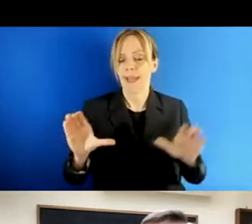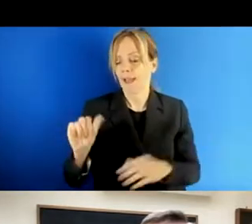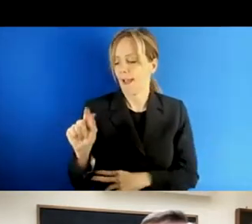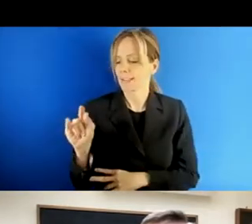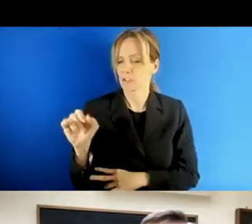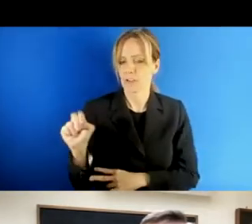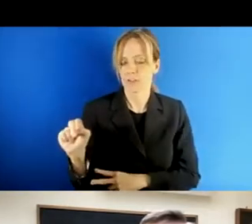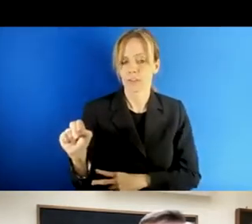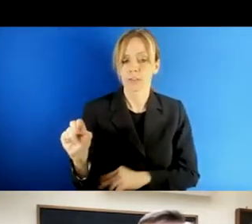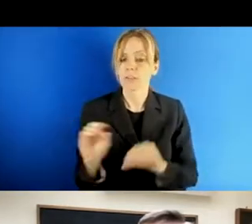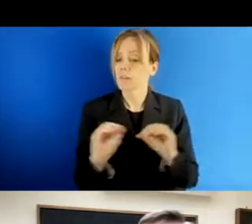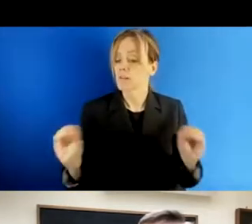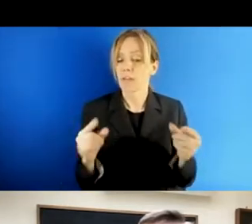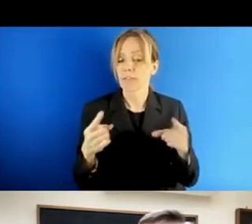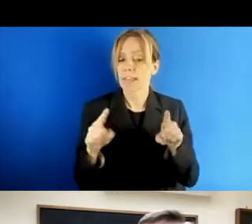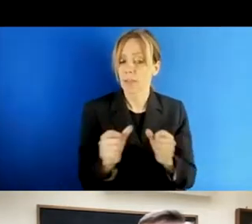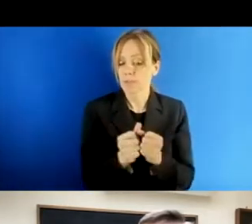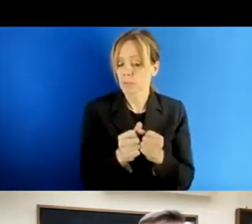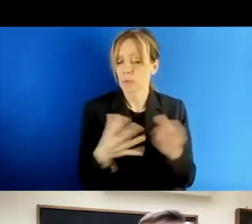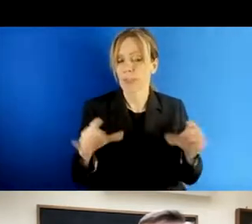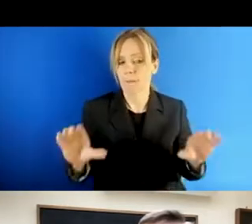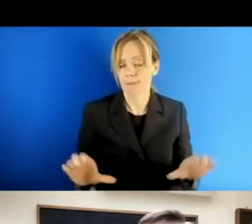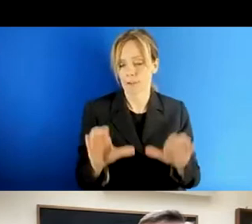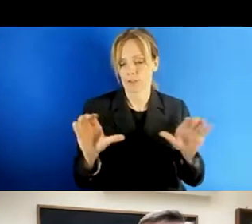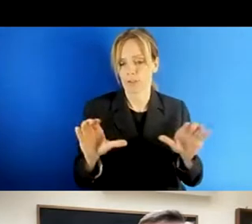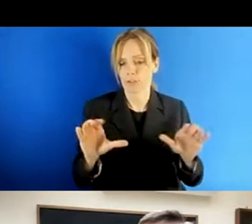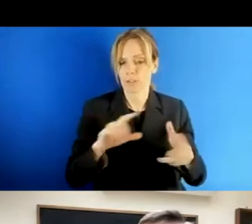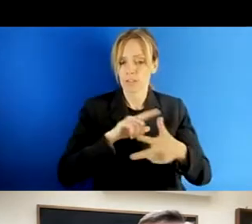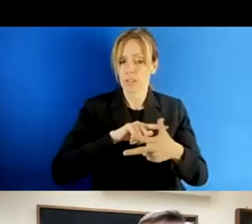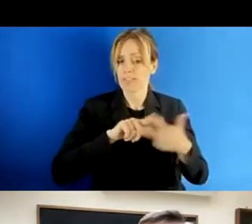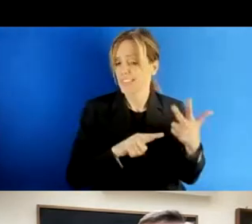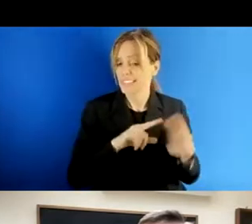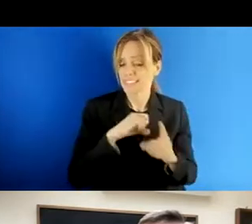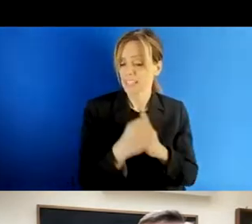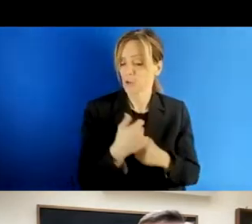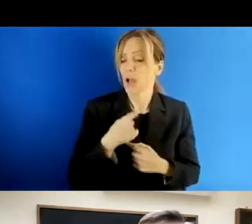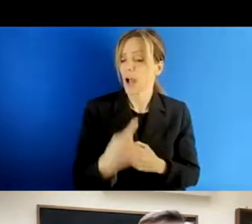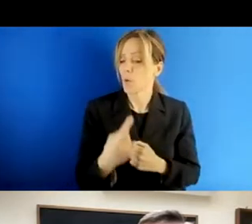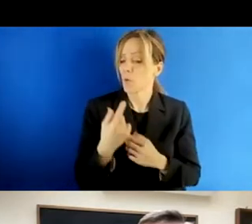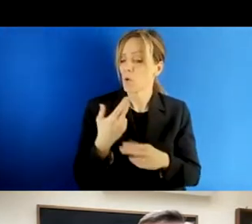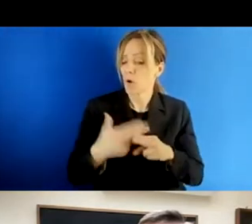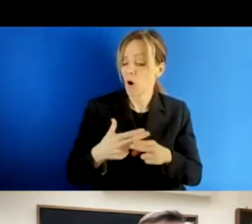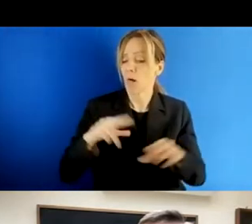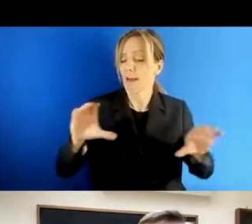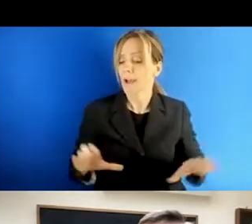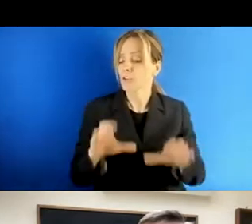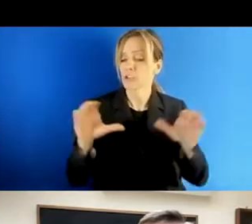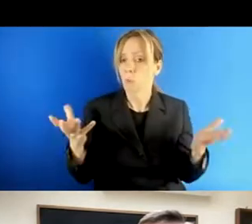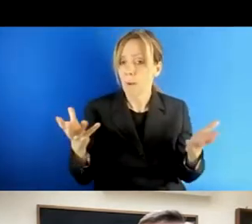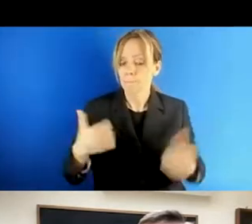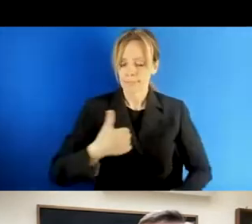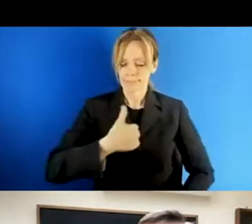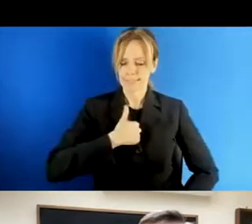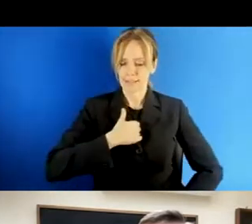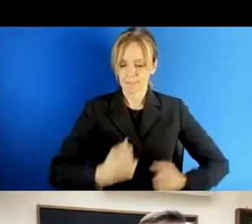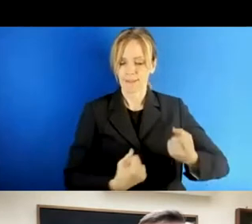Nothing happens without action. In these scenarios, I will call action self-advocacy. The ADA has